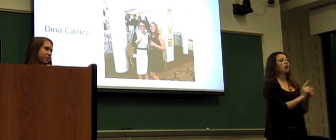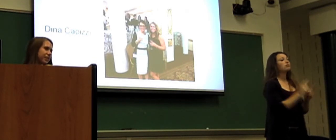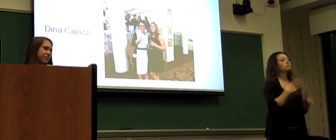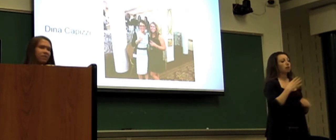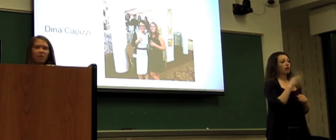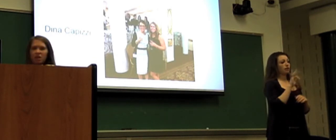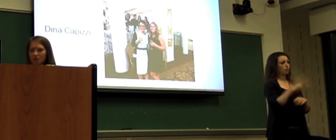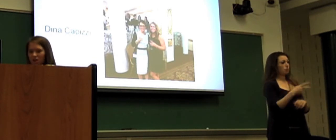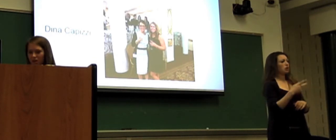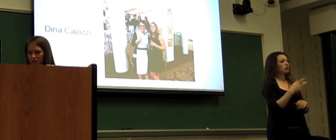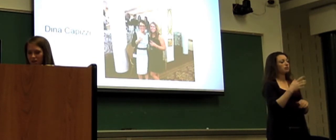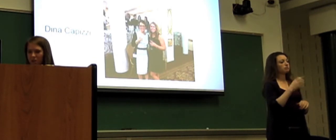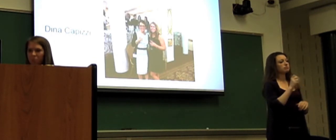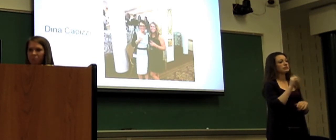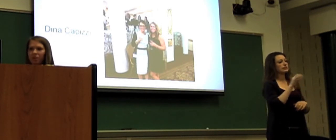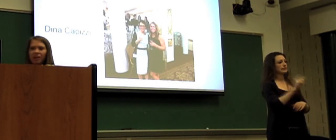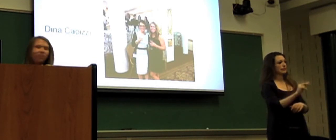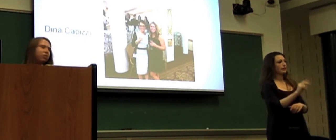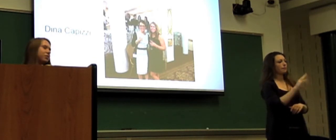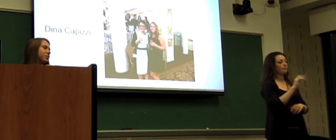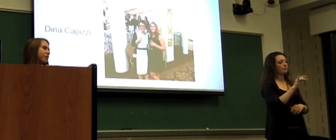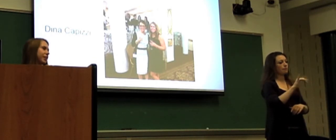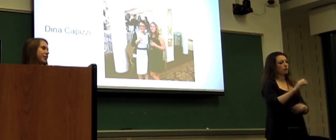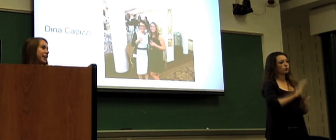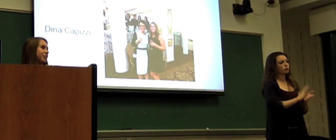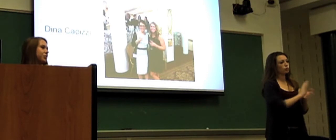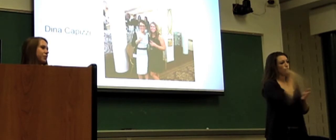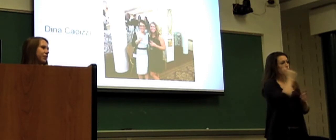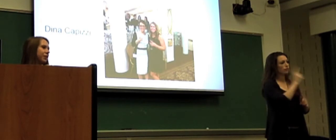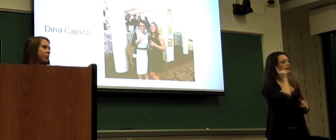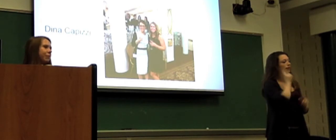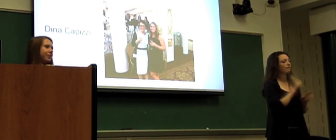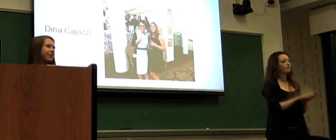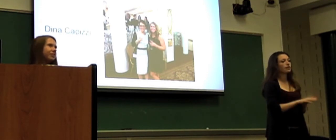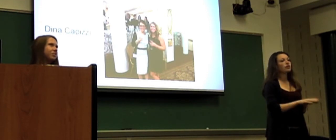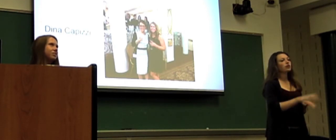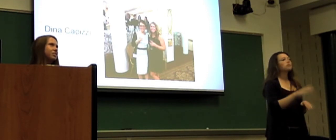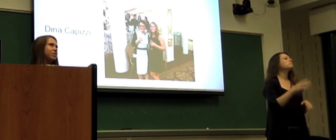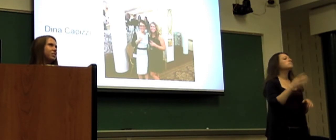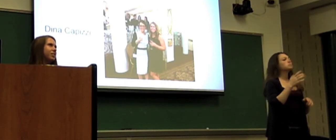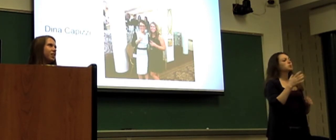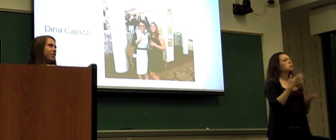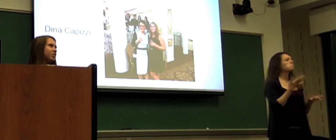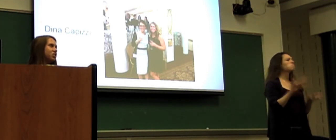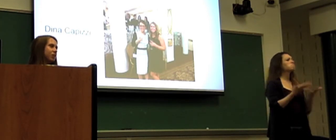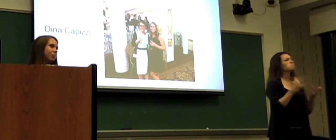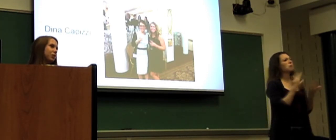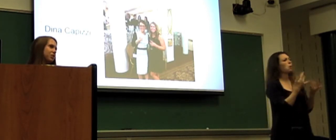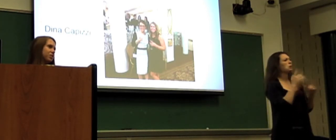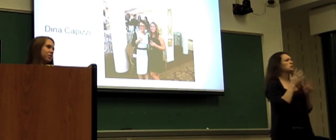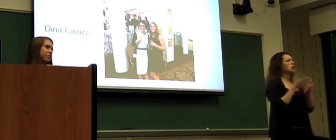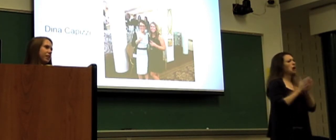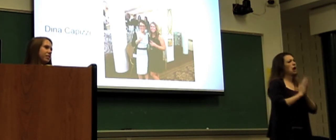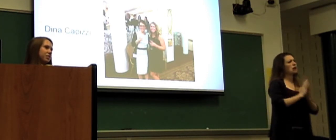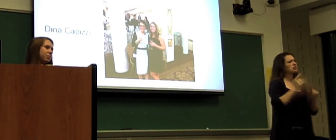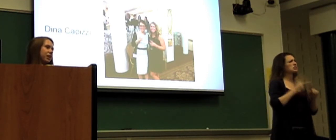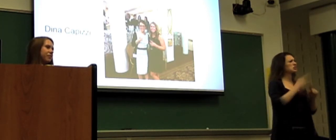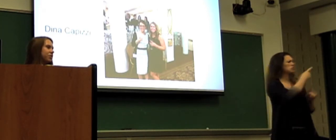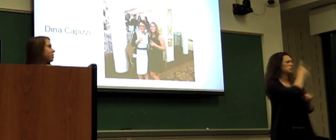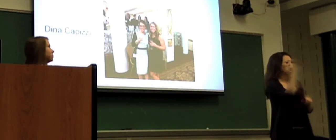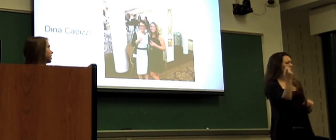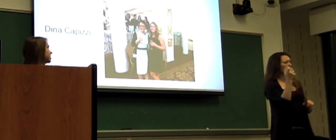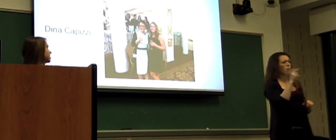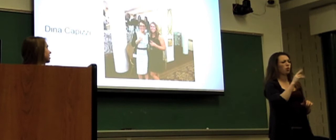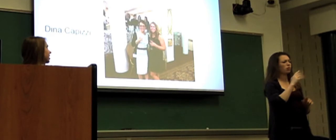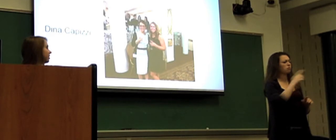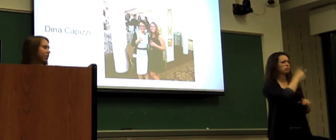Mary's School for the Deaf. And I struggled. I didn't ask her right away. I probably didn't ask her until the summer